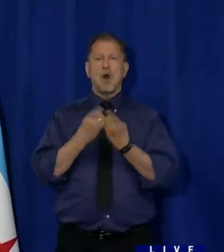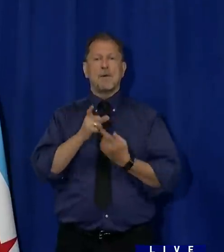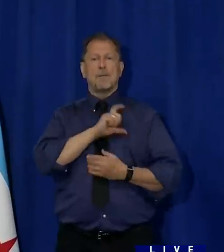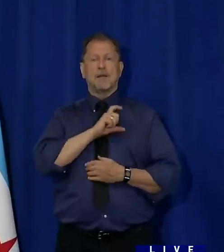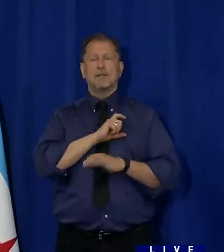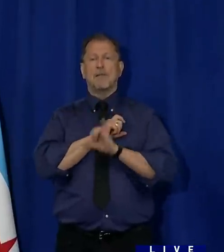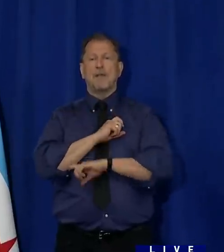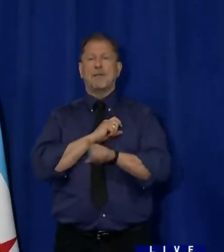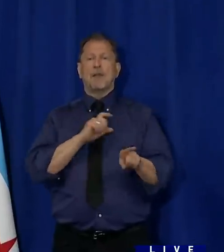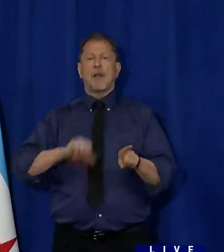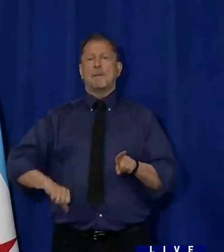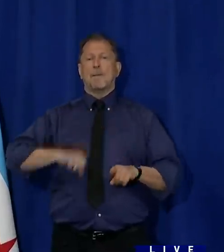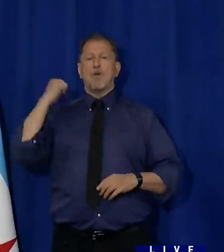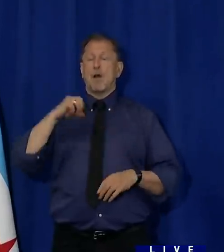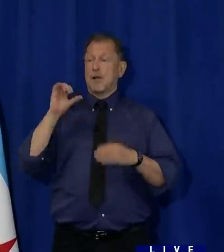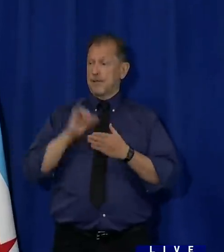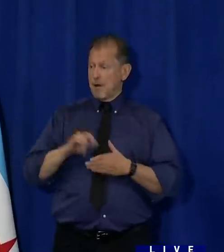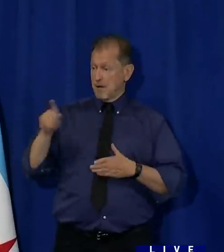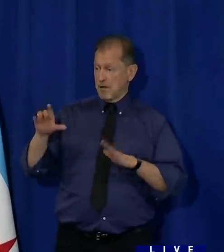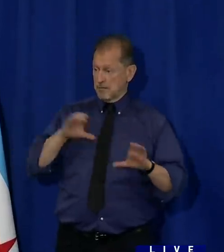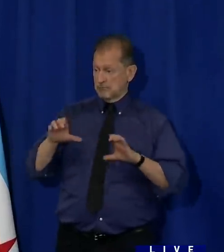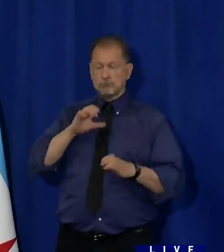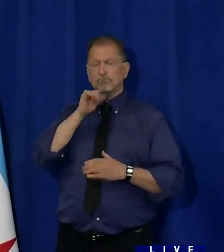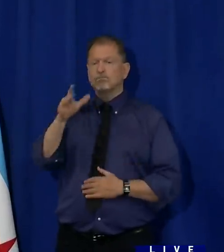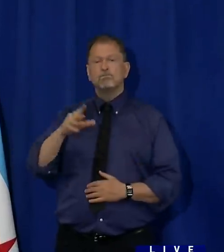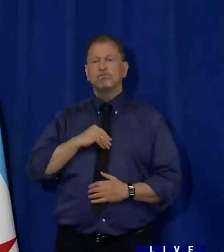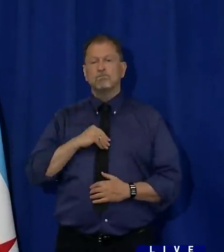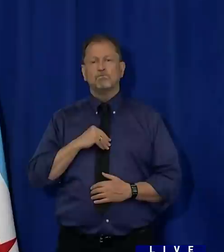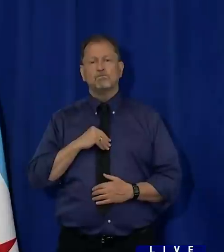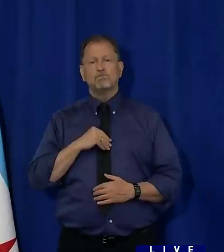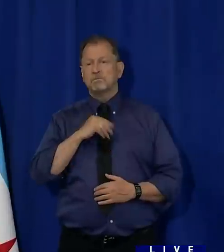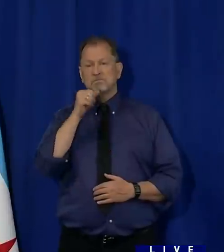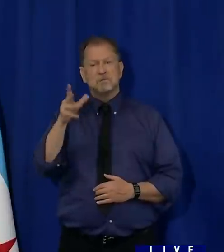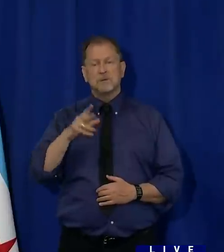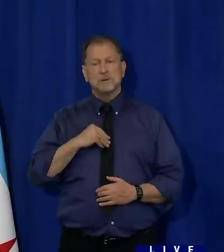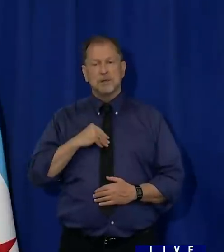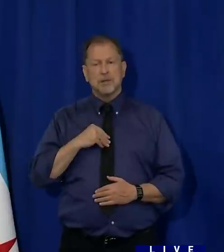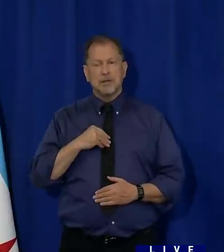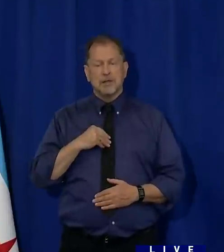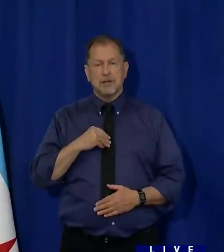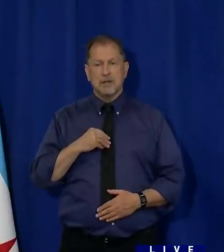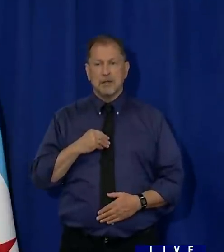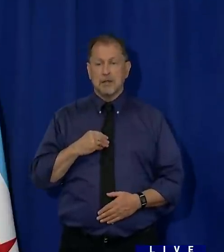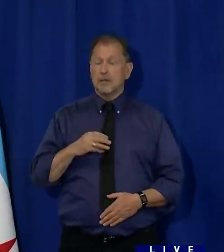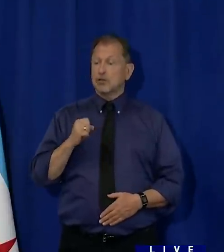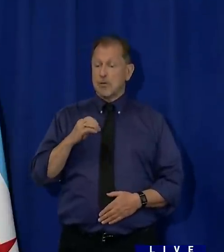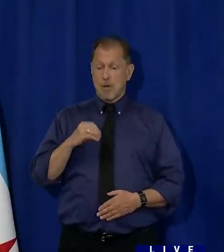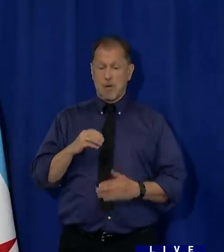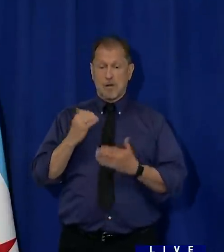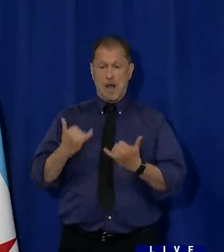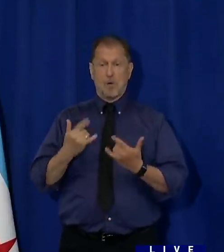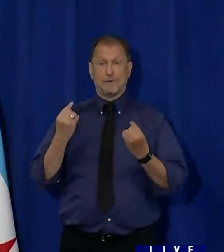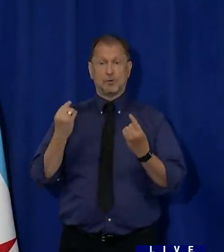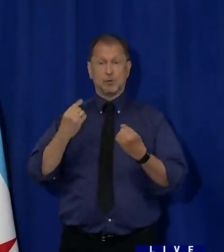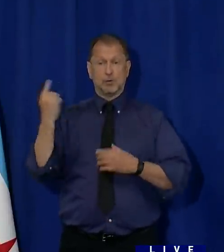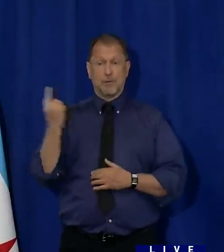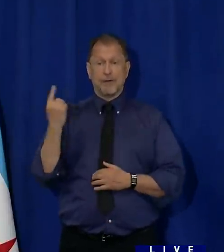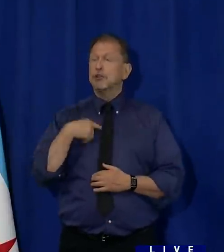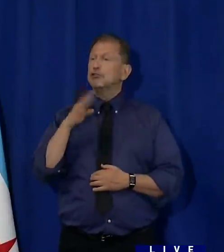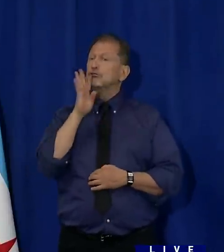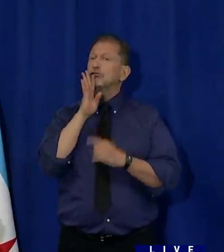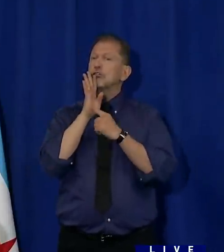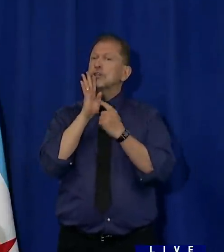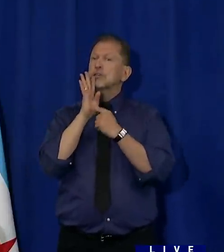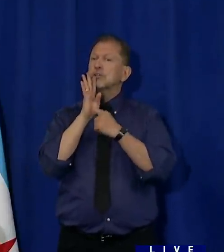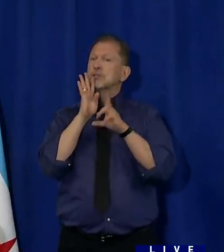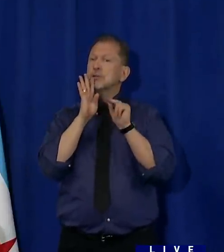this conduct is not representative, but if it's not, let's do something about it. Let's just quit talking about